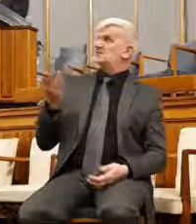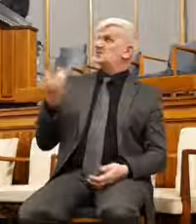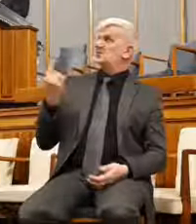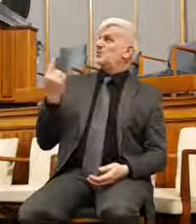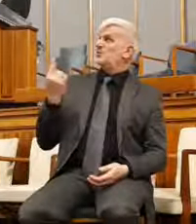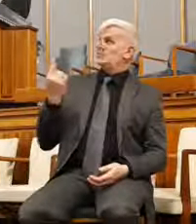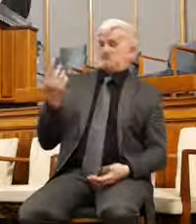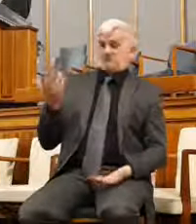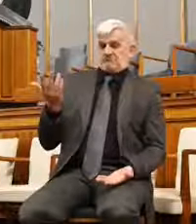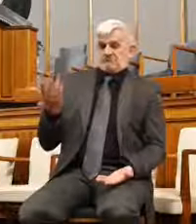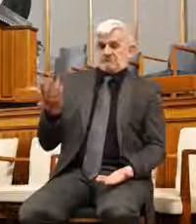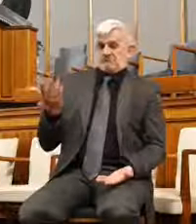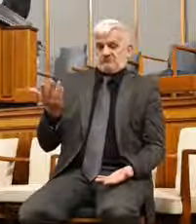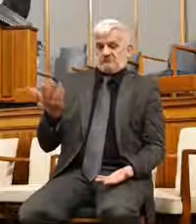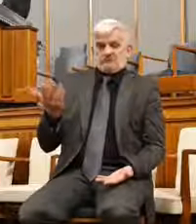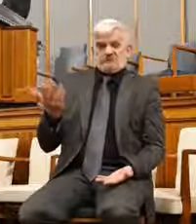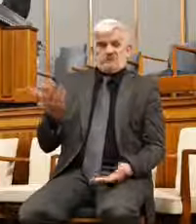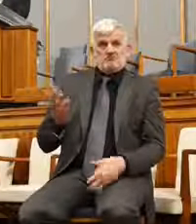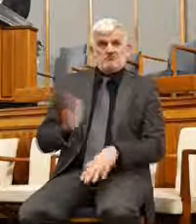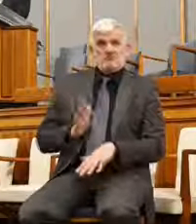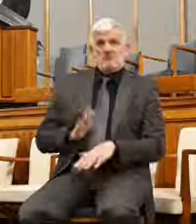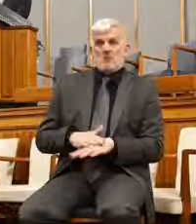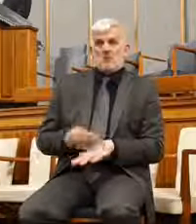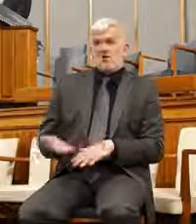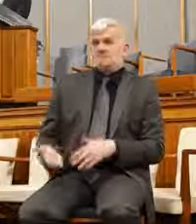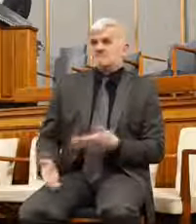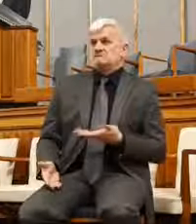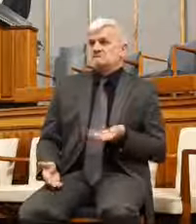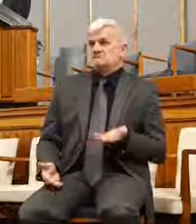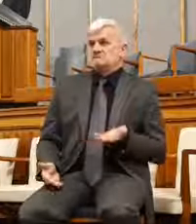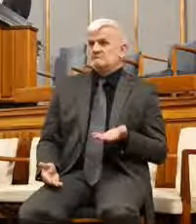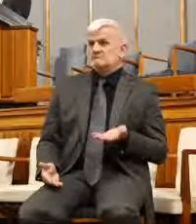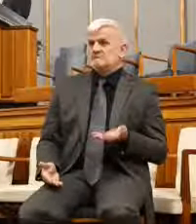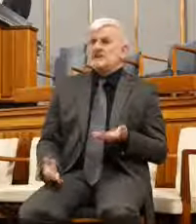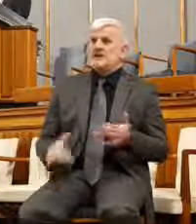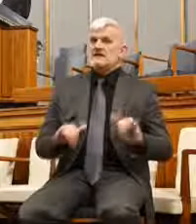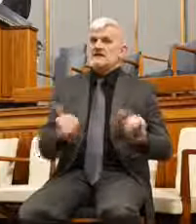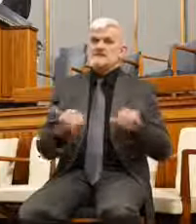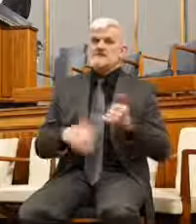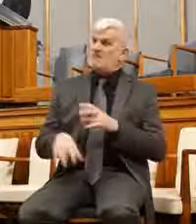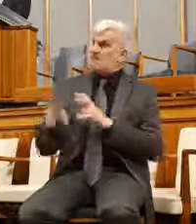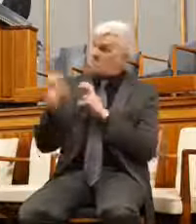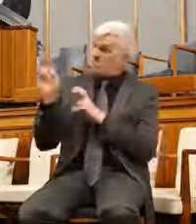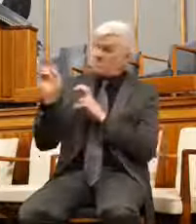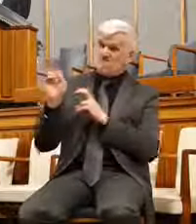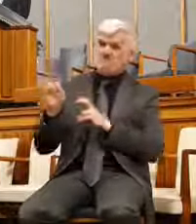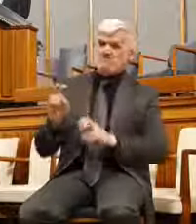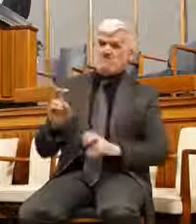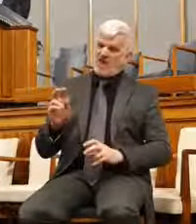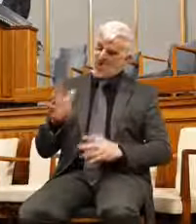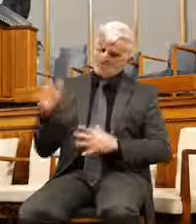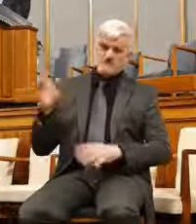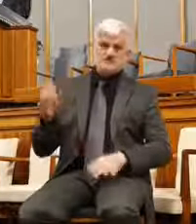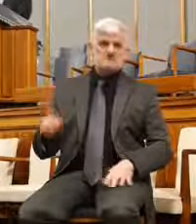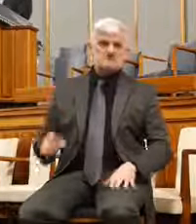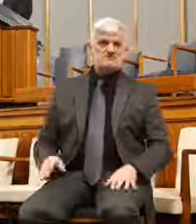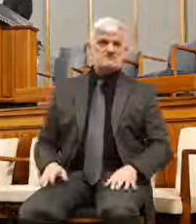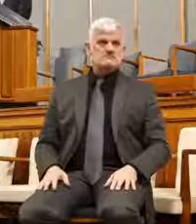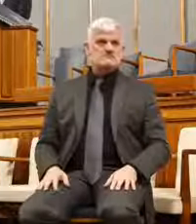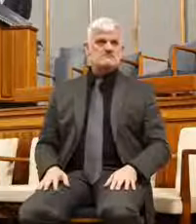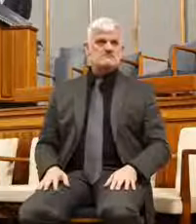Him, and possibly even actively hostile to Him. And